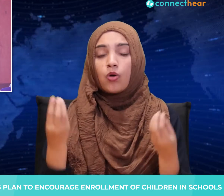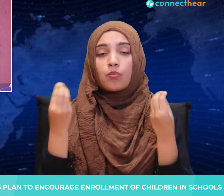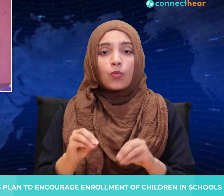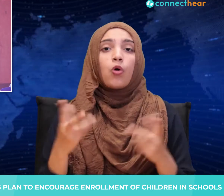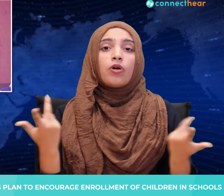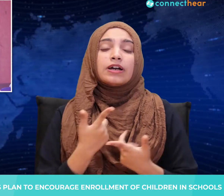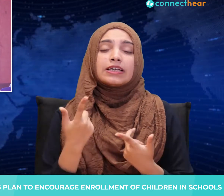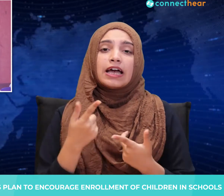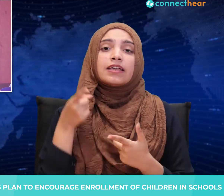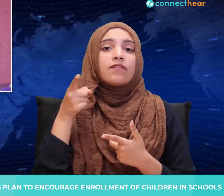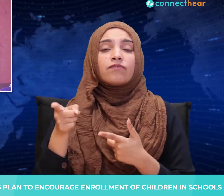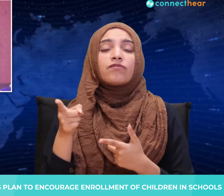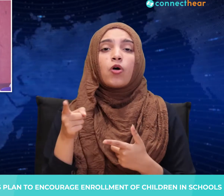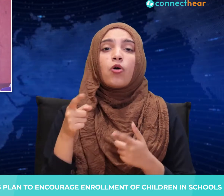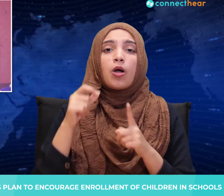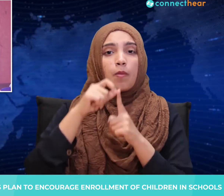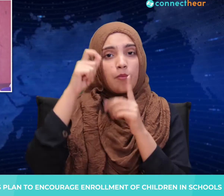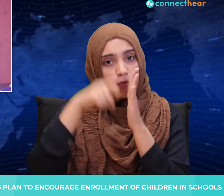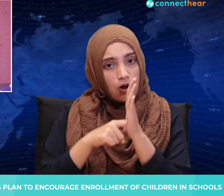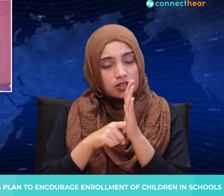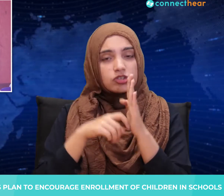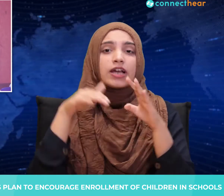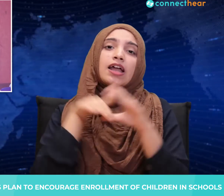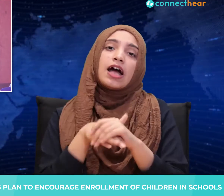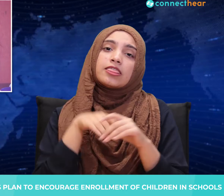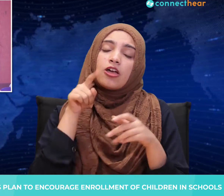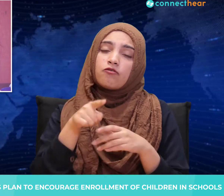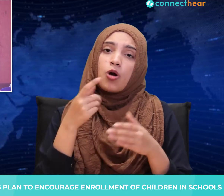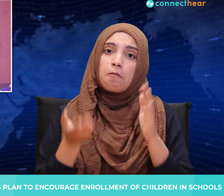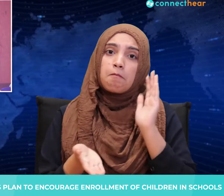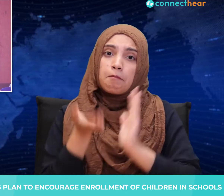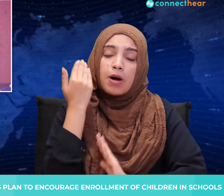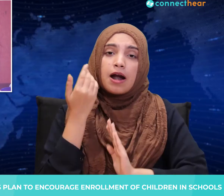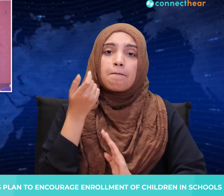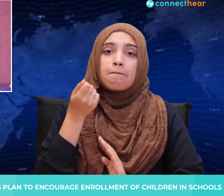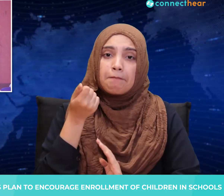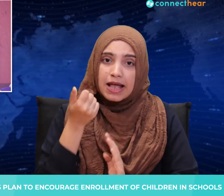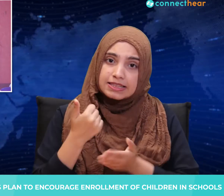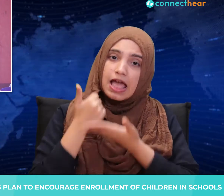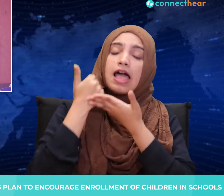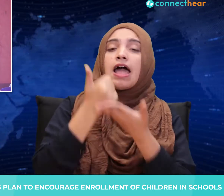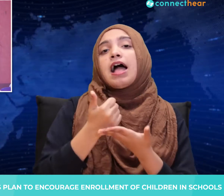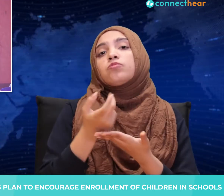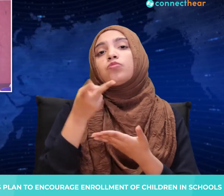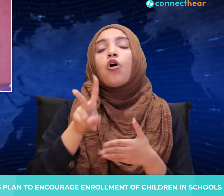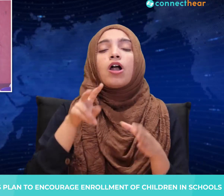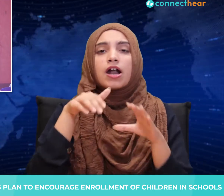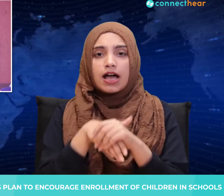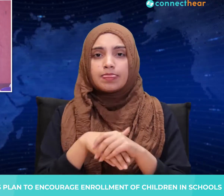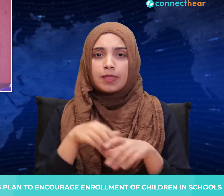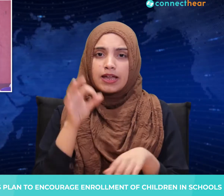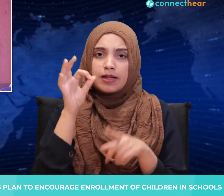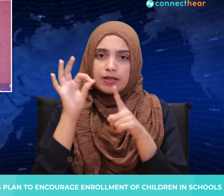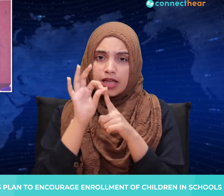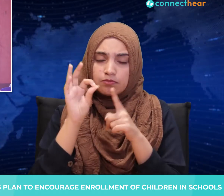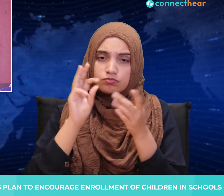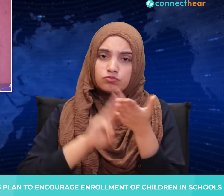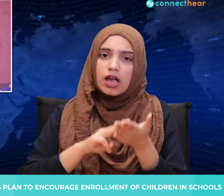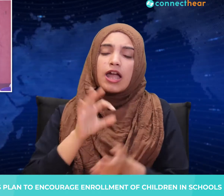Lauding the policy of Ehsaas Stipends program to give higher amount to girls, Prime Minister Imran Khan said